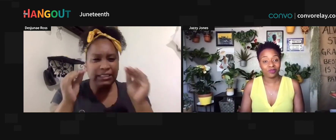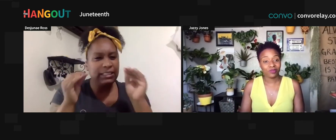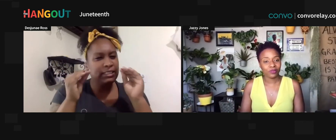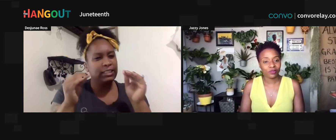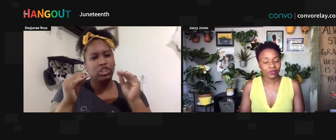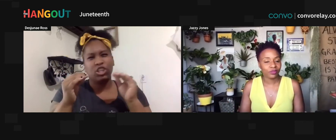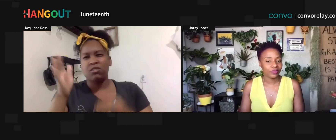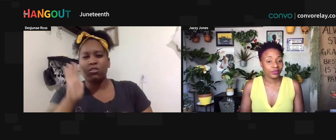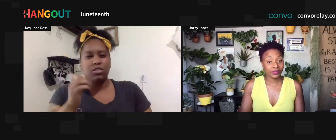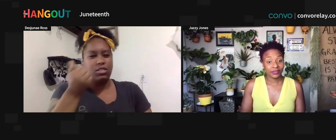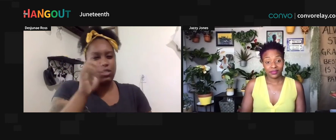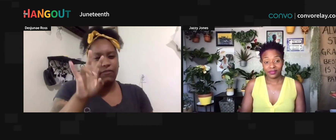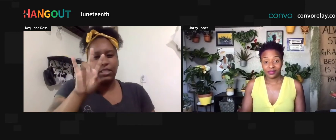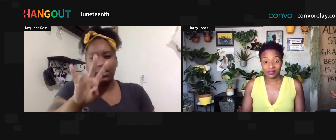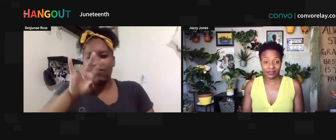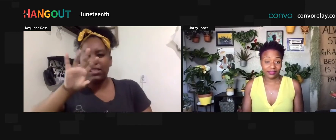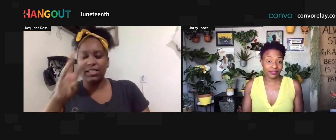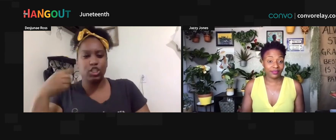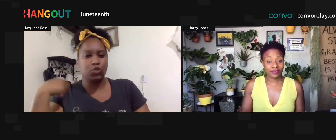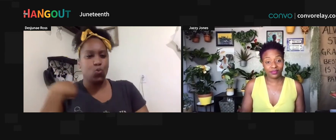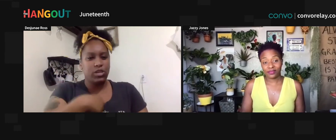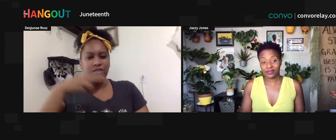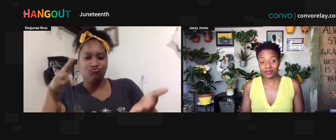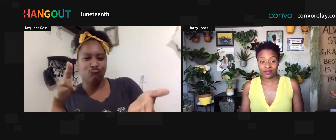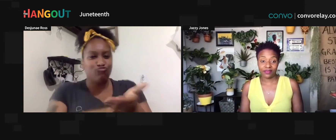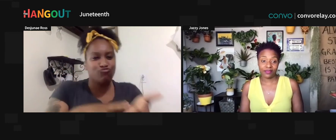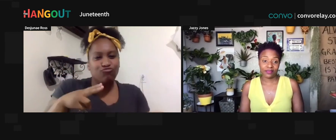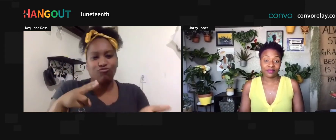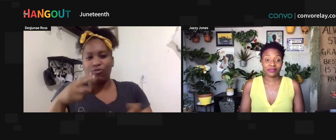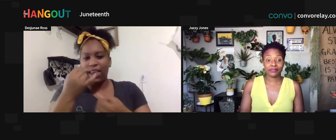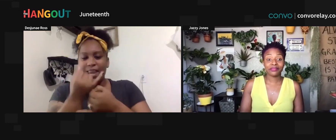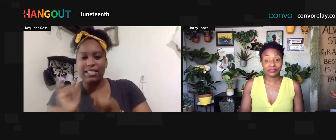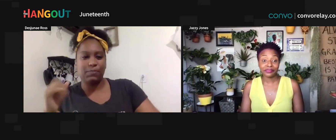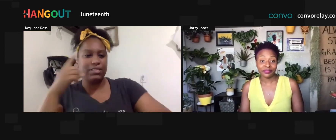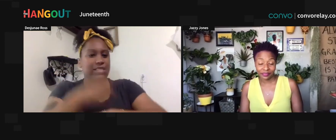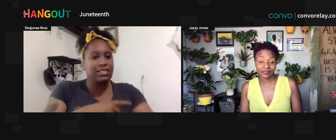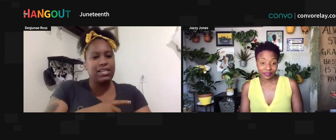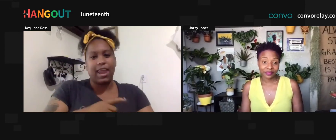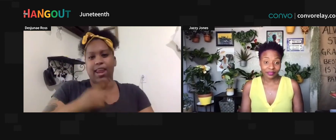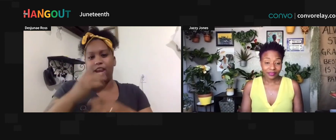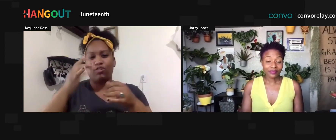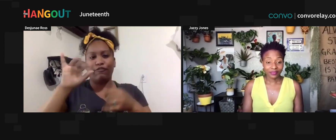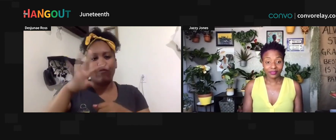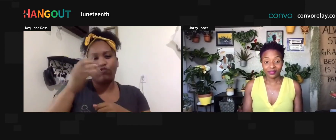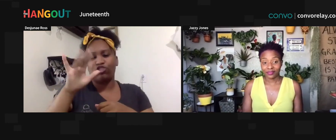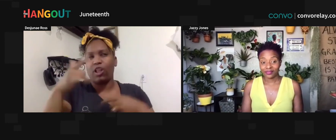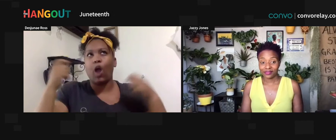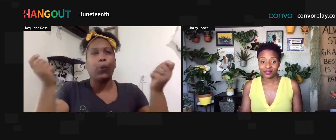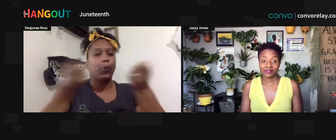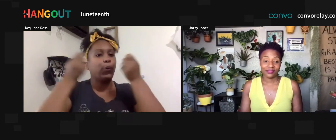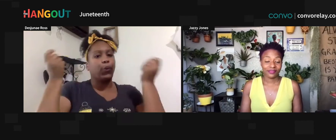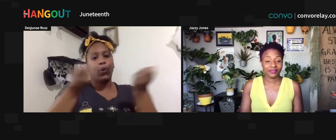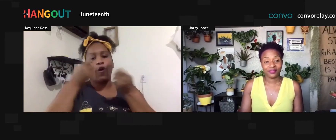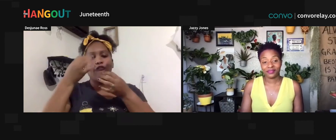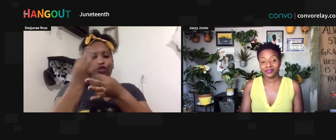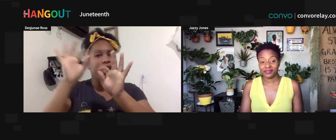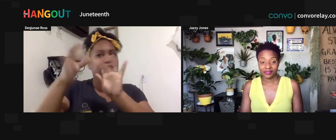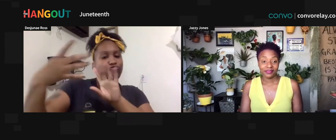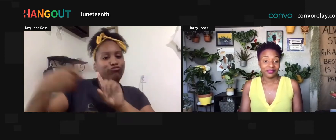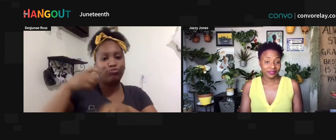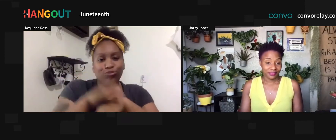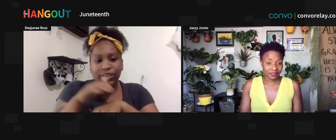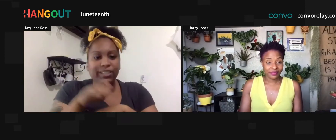so confused. We talk about 1877 and Independence Day and the 4th